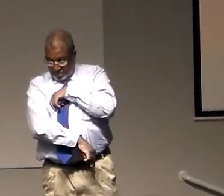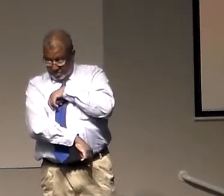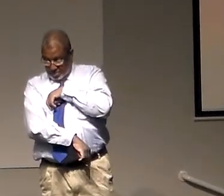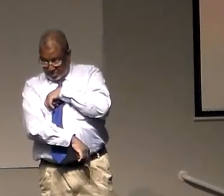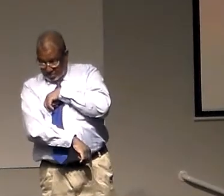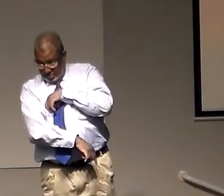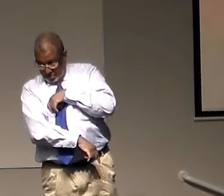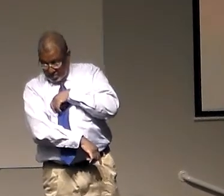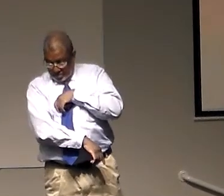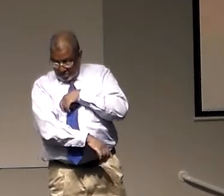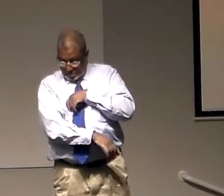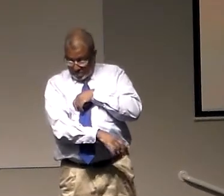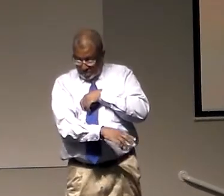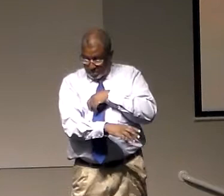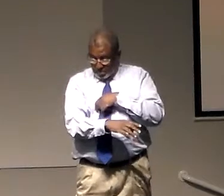will be punished.